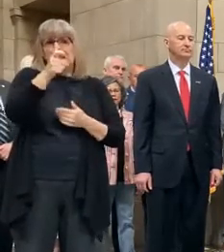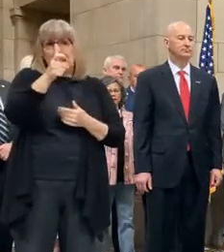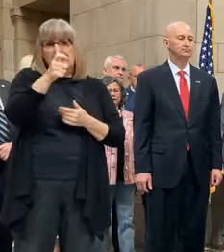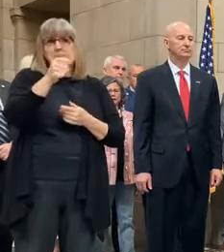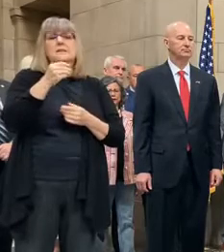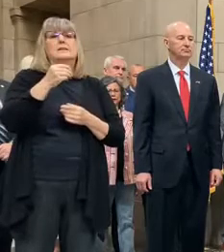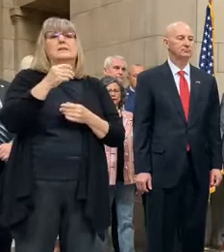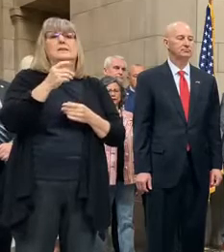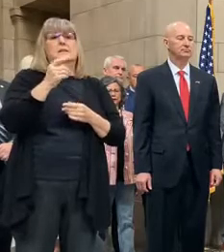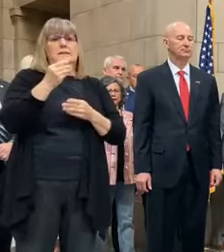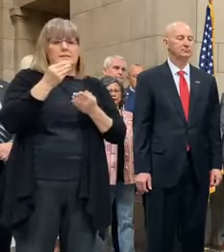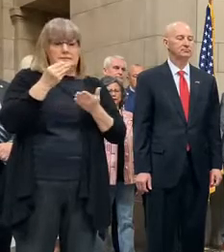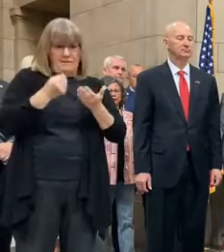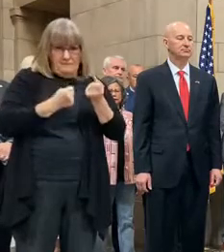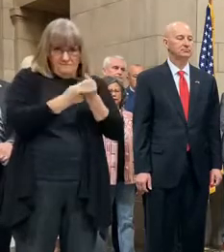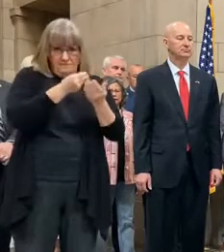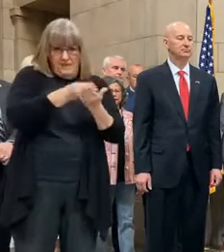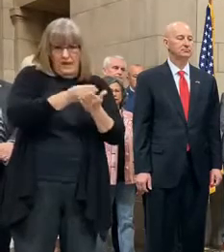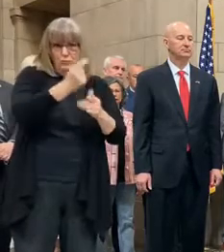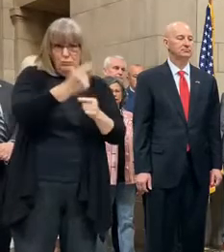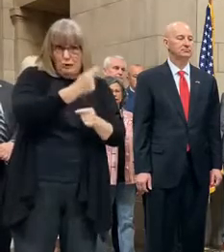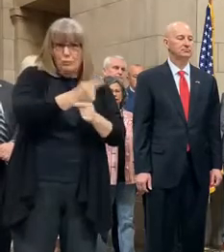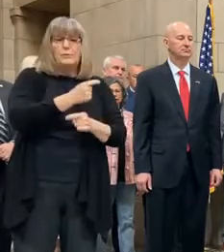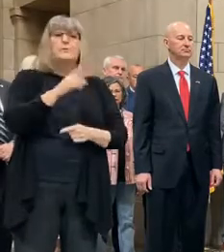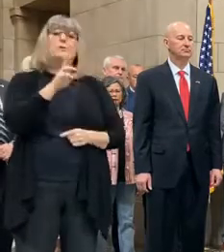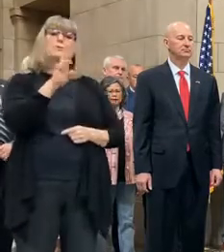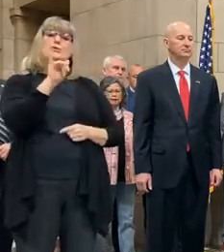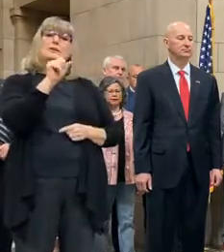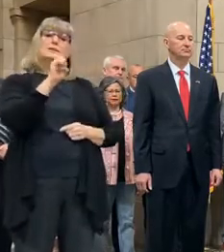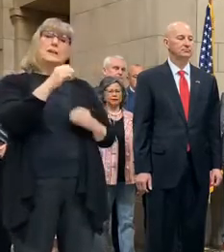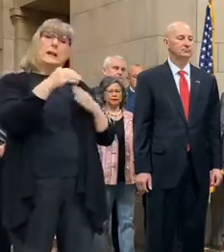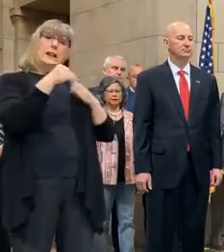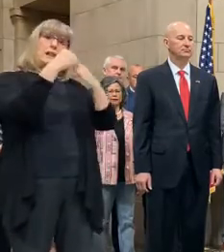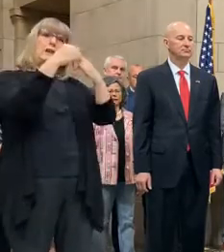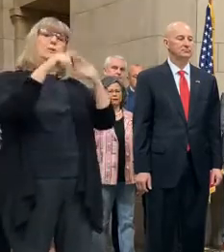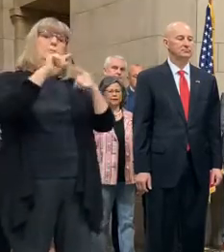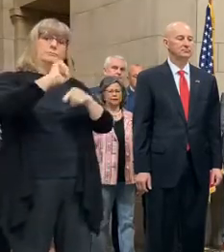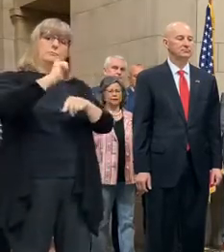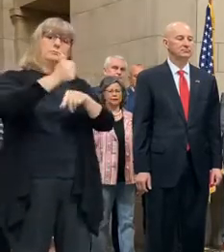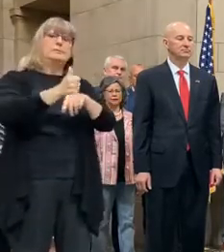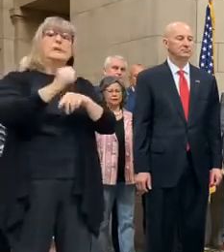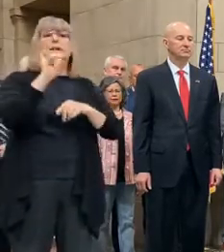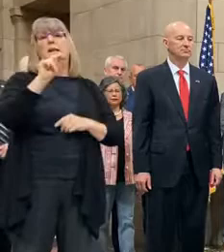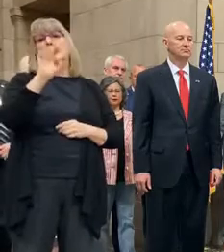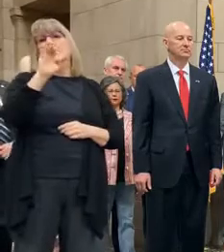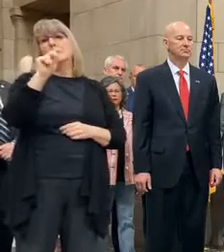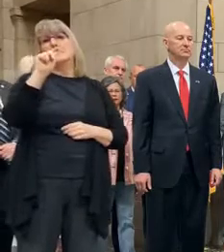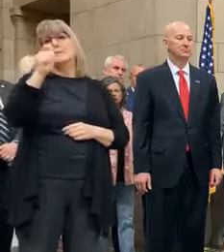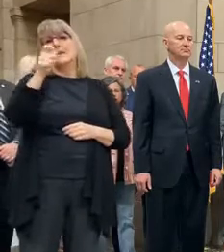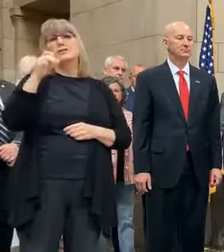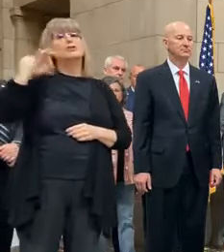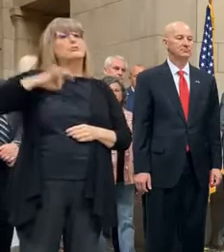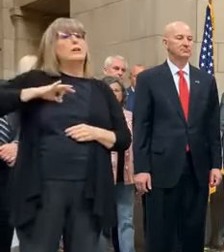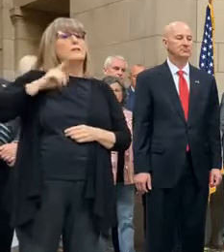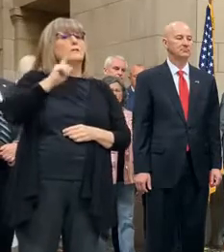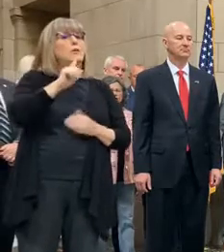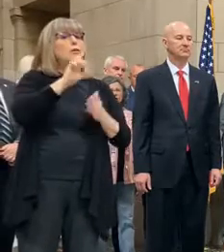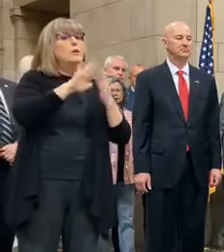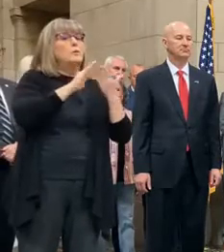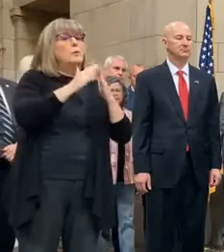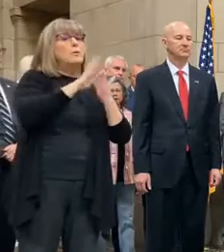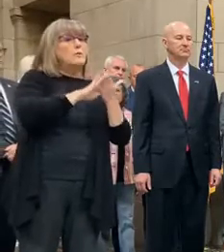funded properly. Senator Breezy was also a leading force in establishing the new income tax credit for community colleges, as well as Senator